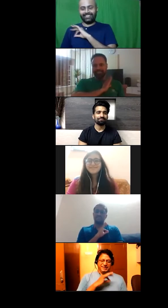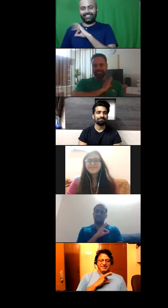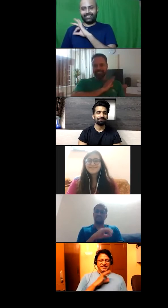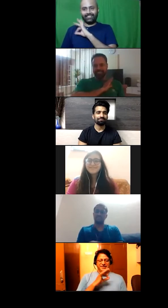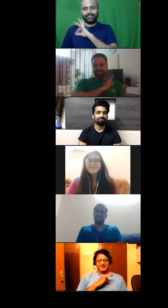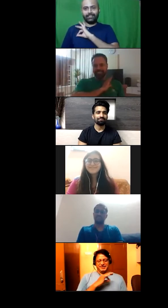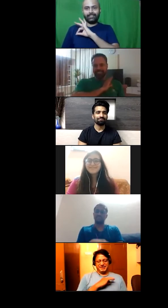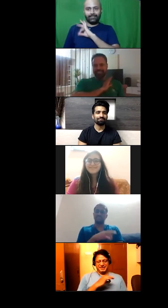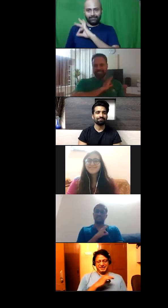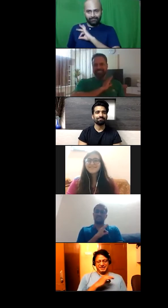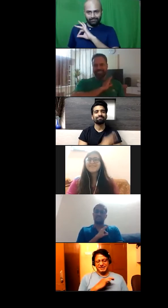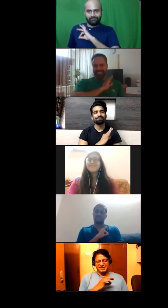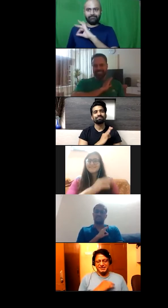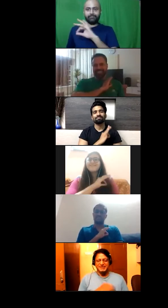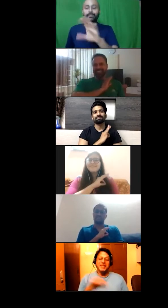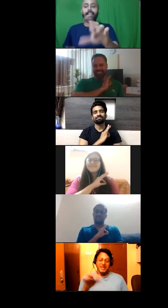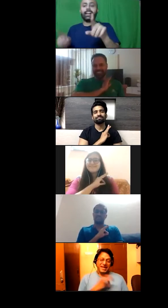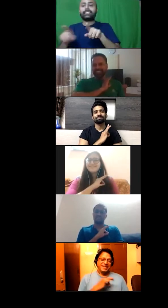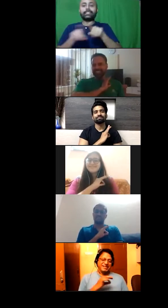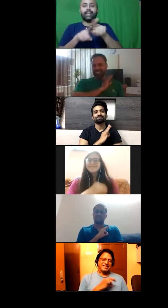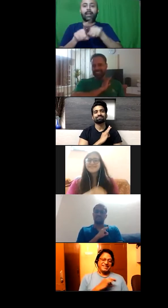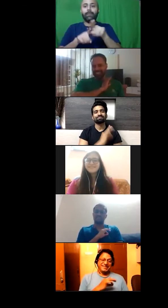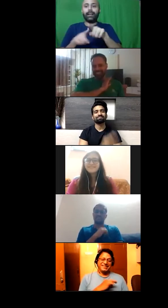Are you liking the session?